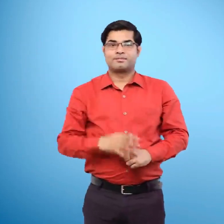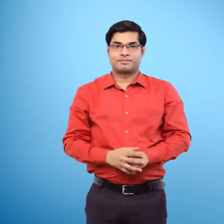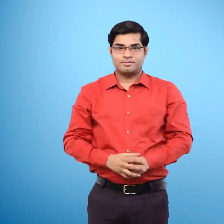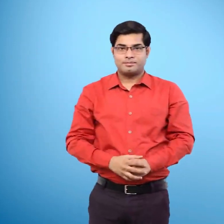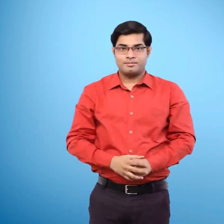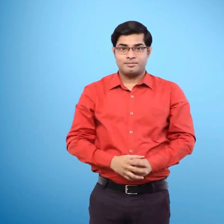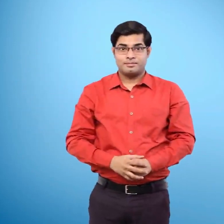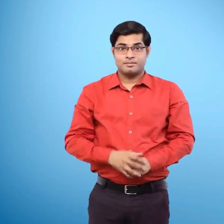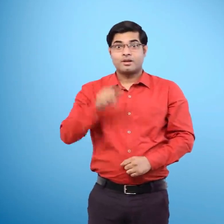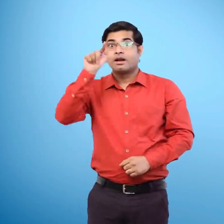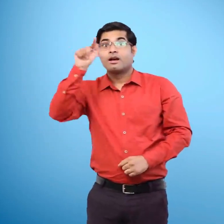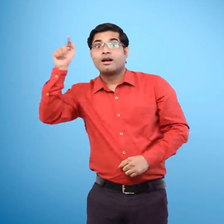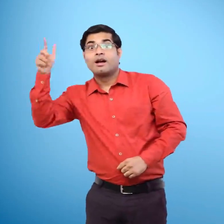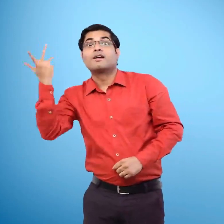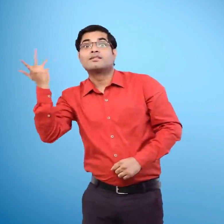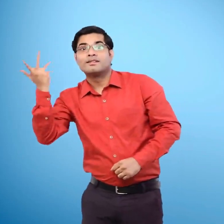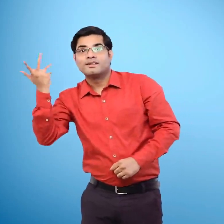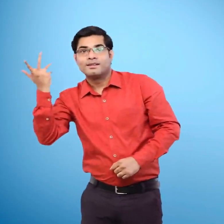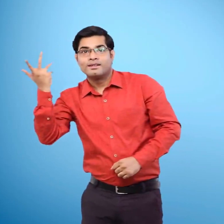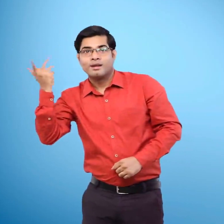7 and 8 are blank.